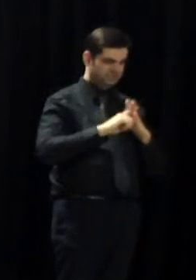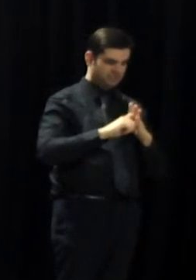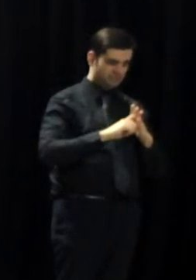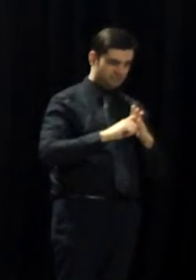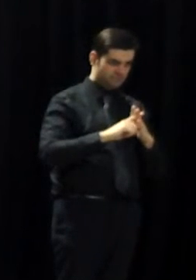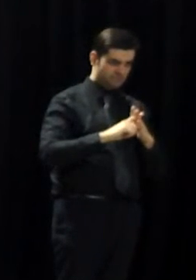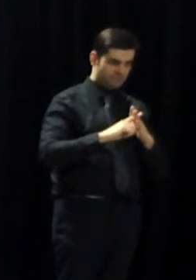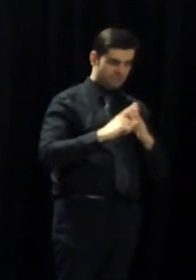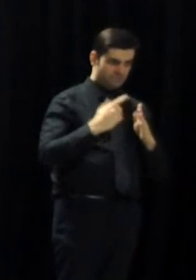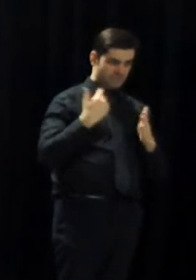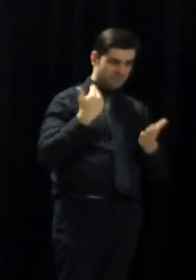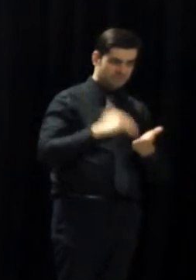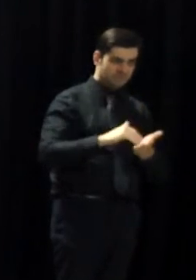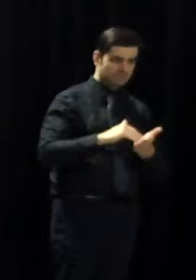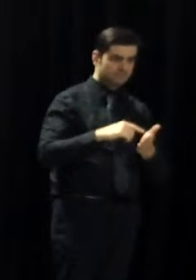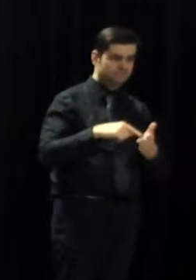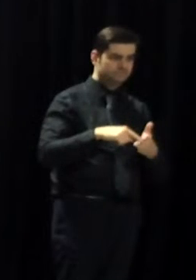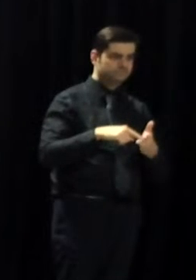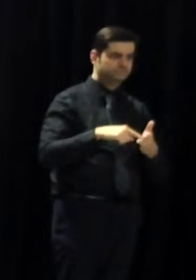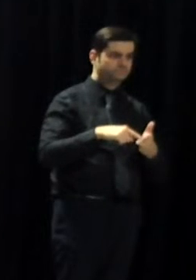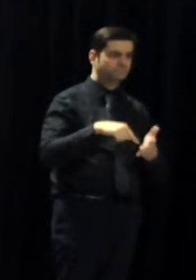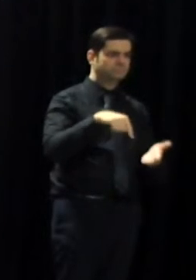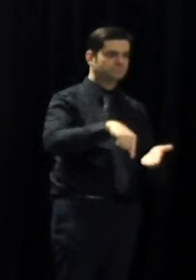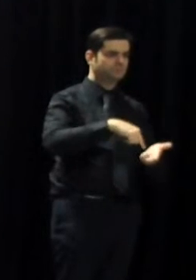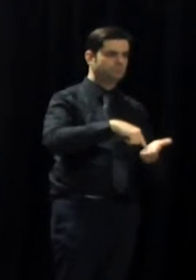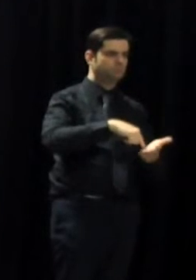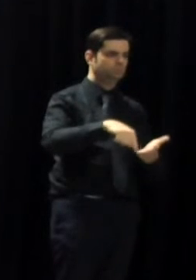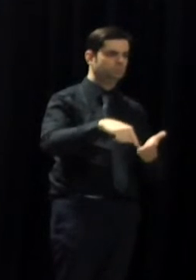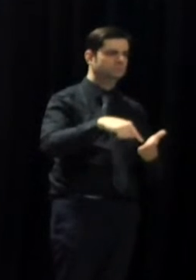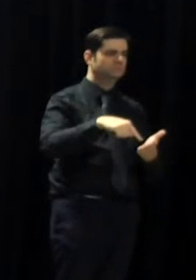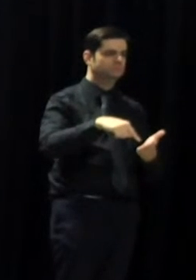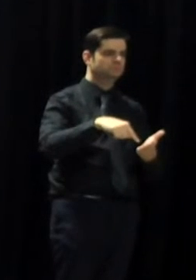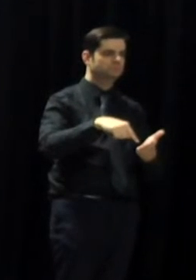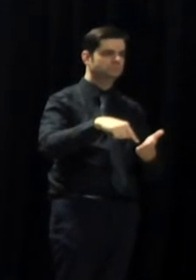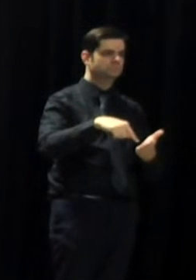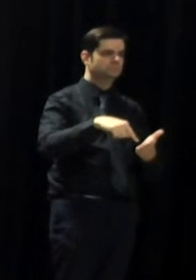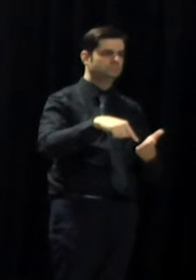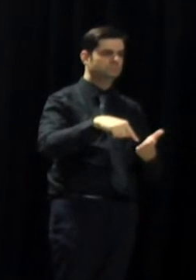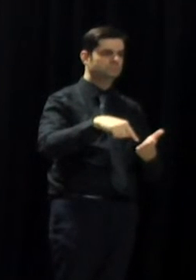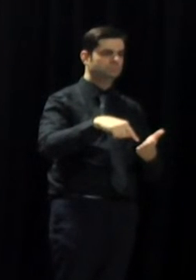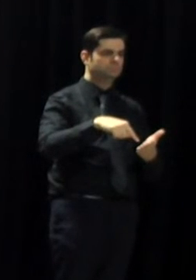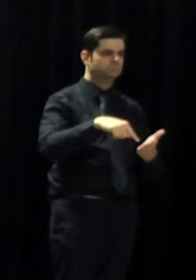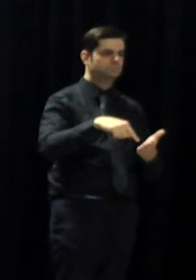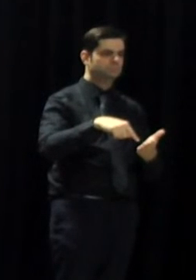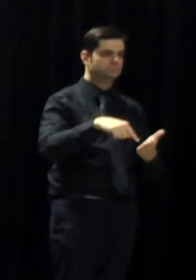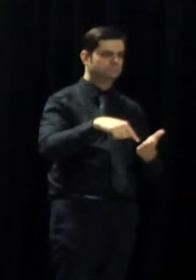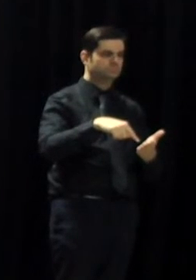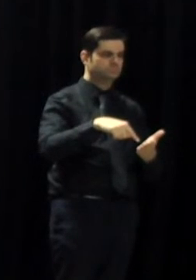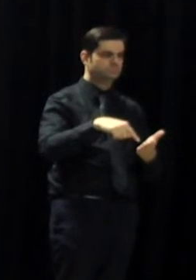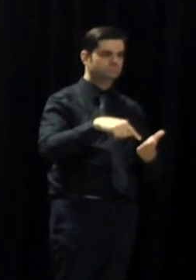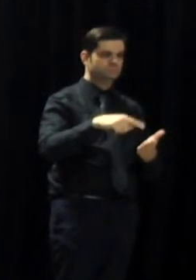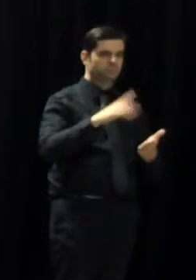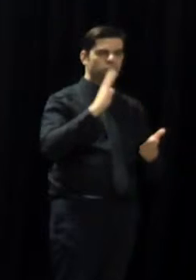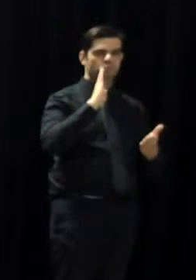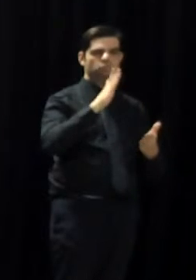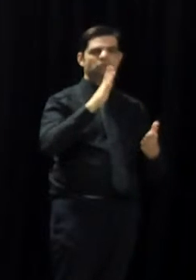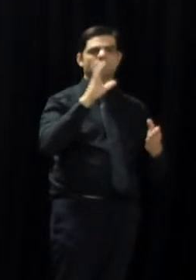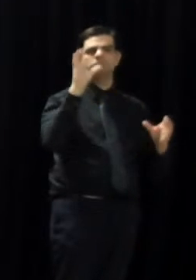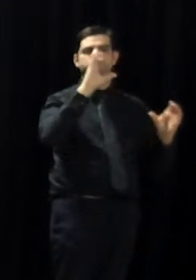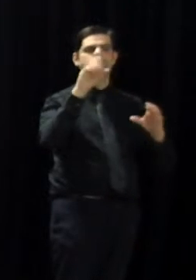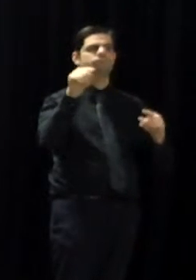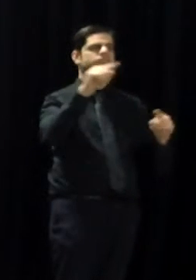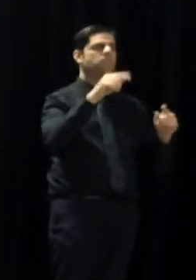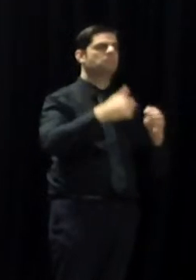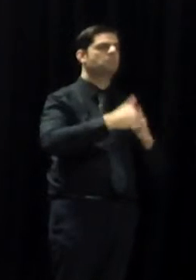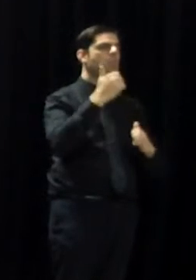proactively go out where the most vulnerable in the community are. Assisted living facilities, if you recall, round one of this in this